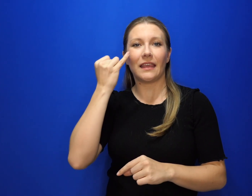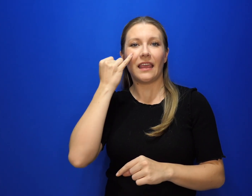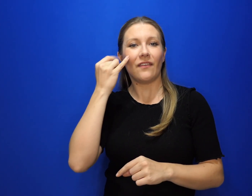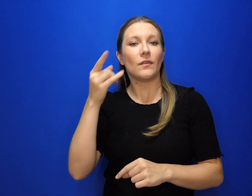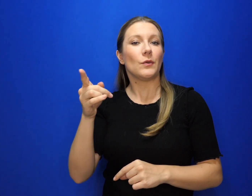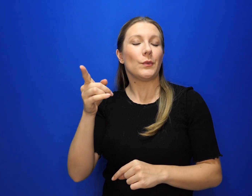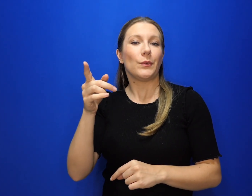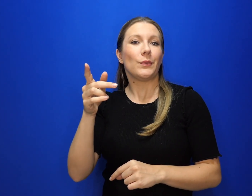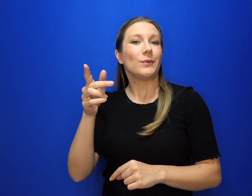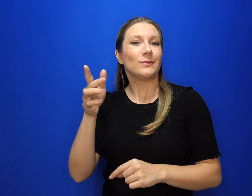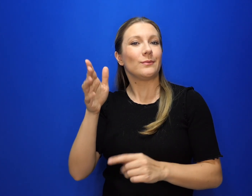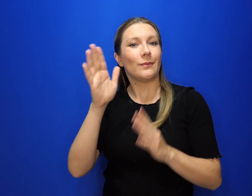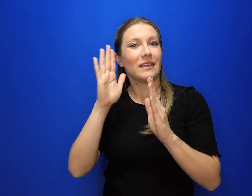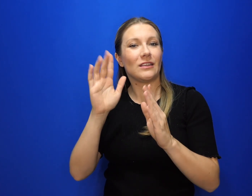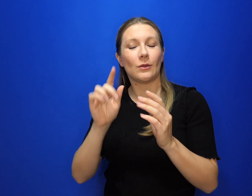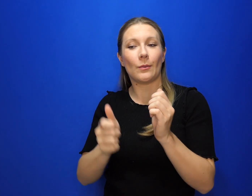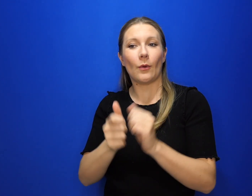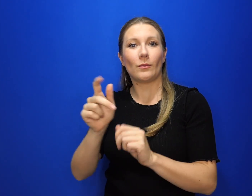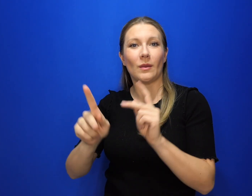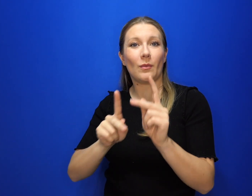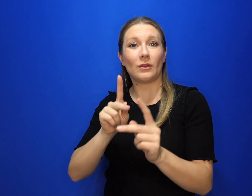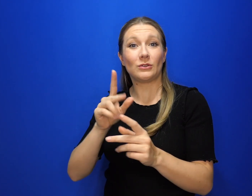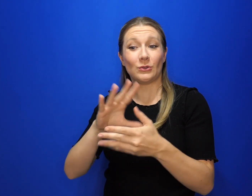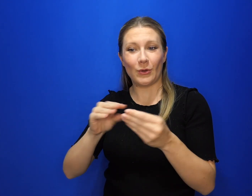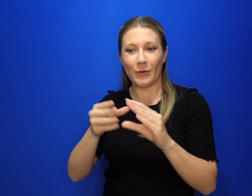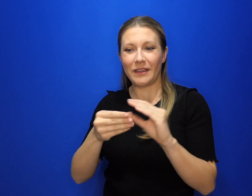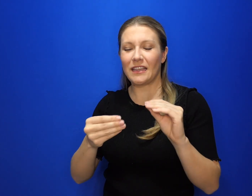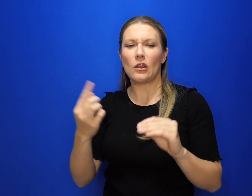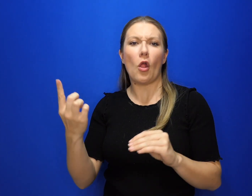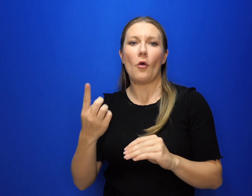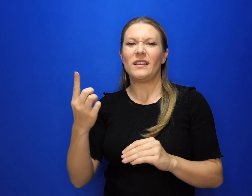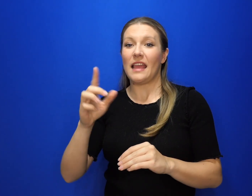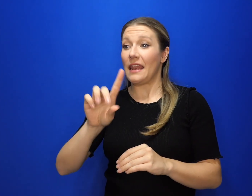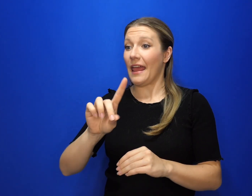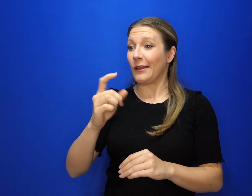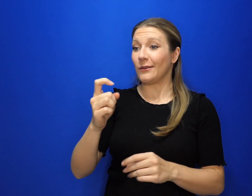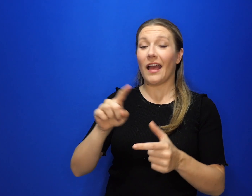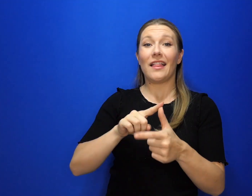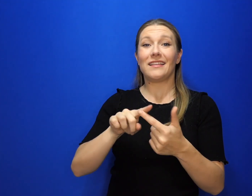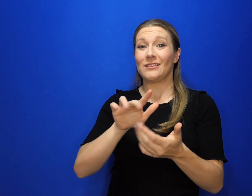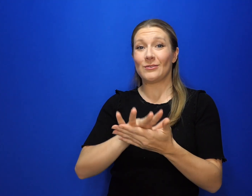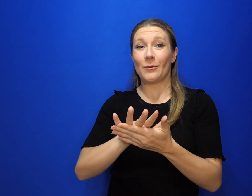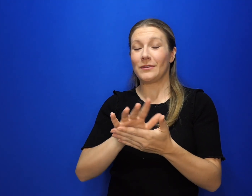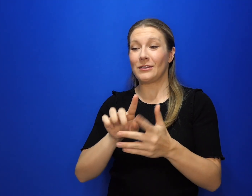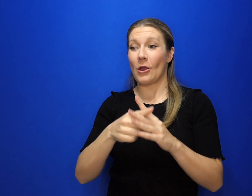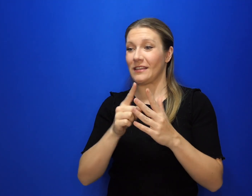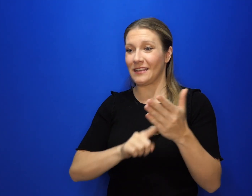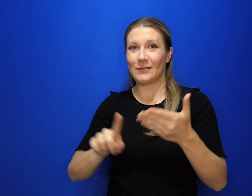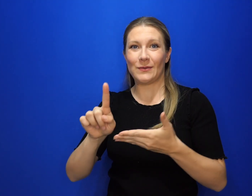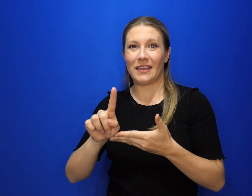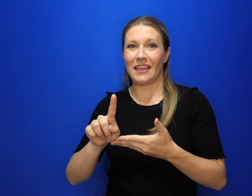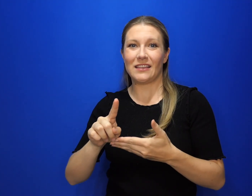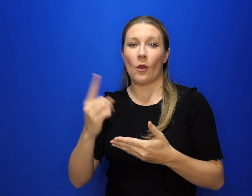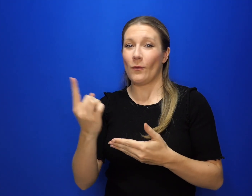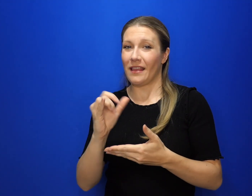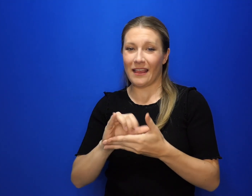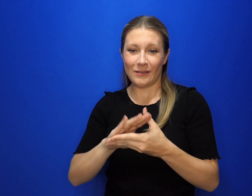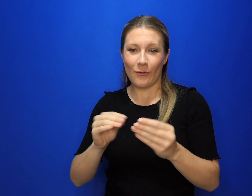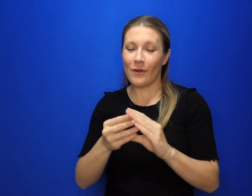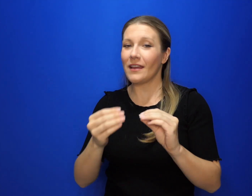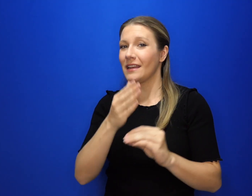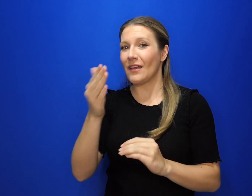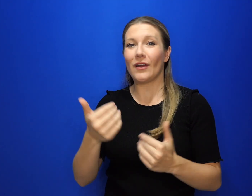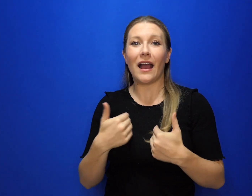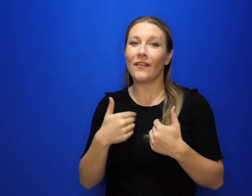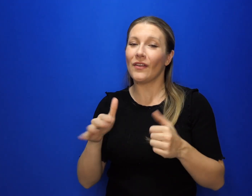If you hear most people's stories, they're diagnosed and school starts a week from now. It's always that story, right? Like you don't get the whole summer to figure it